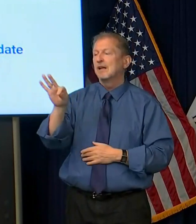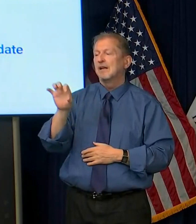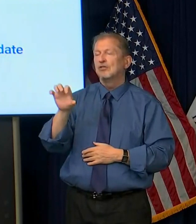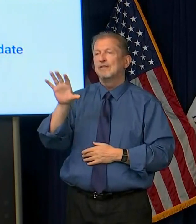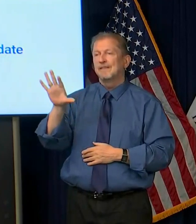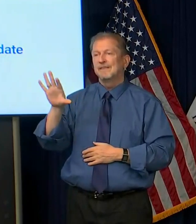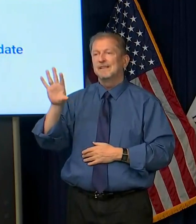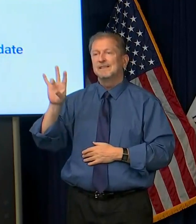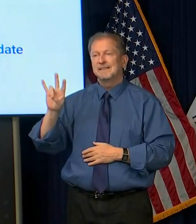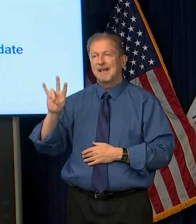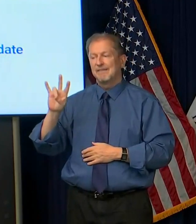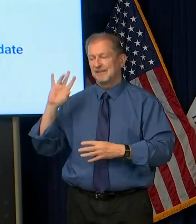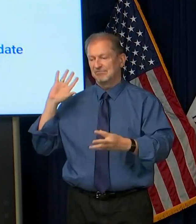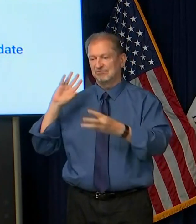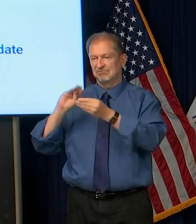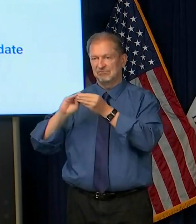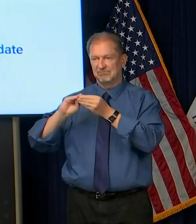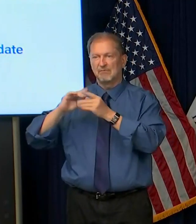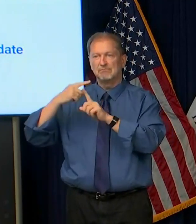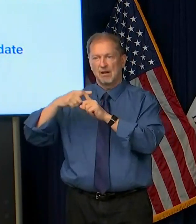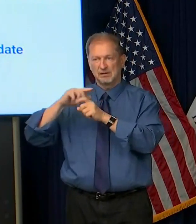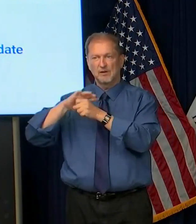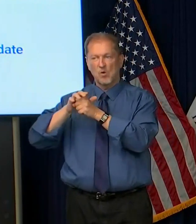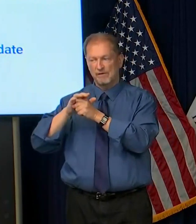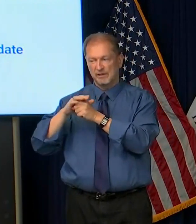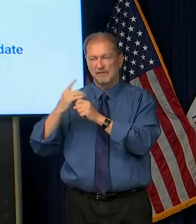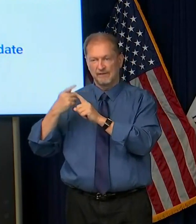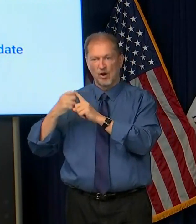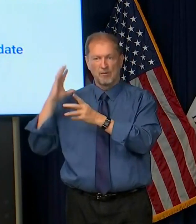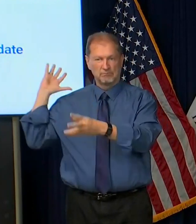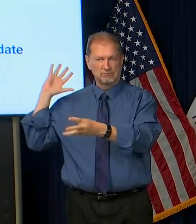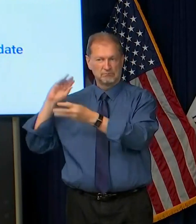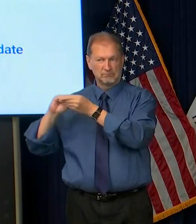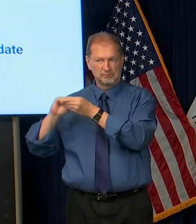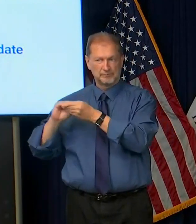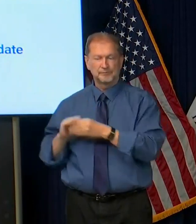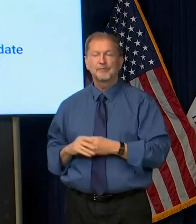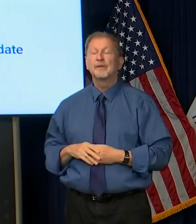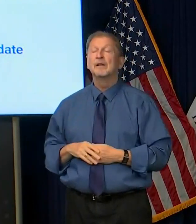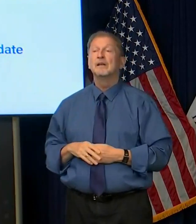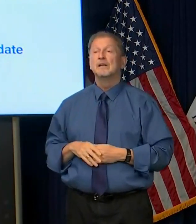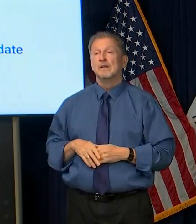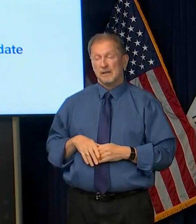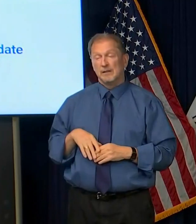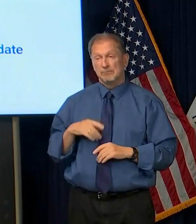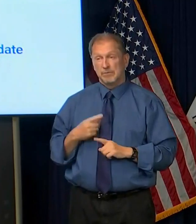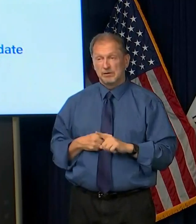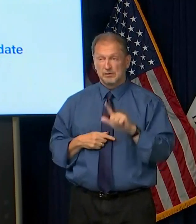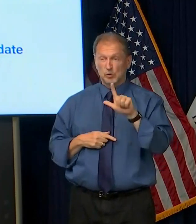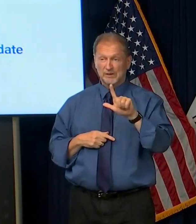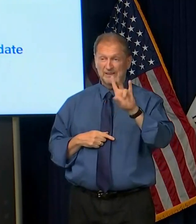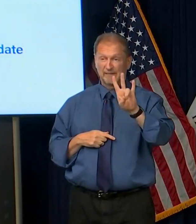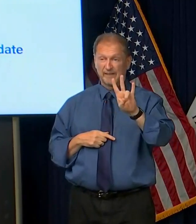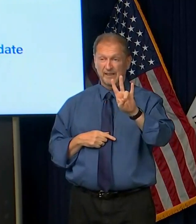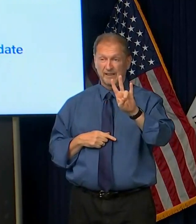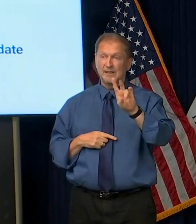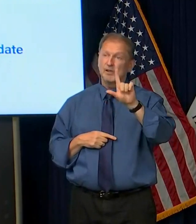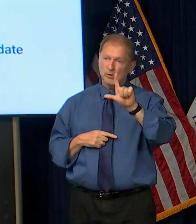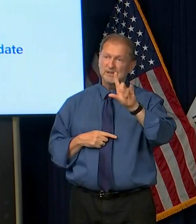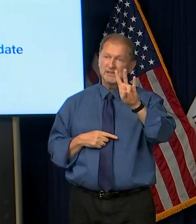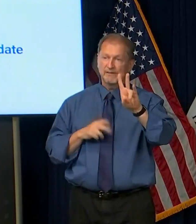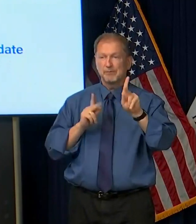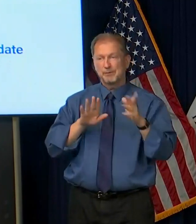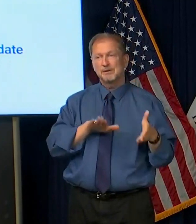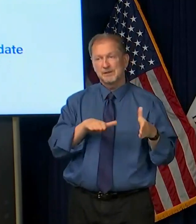551,957 cases. We have received report of 27 additional deaths in the past